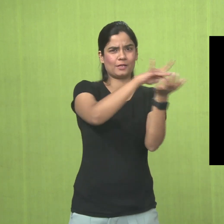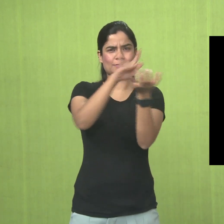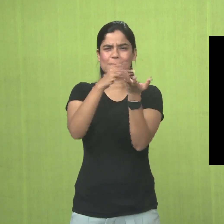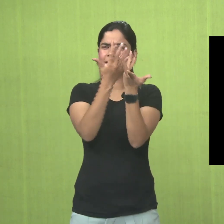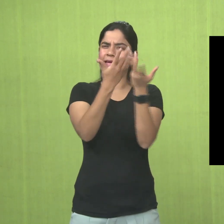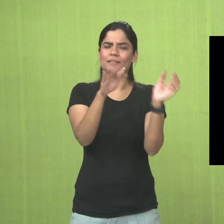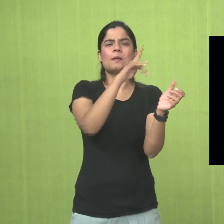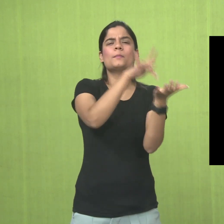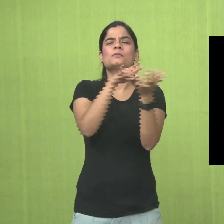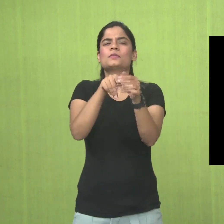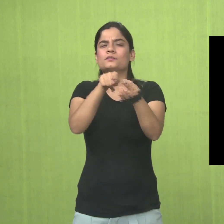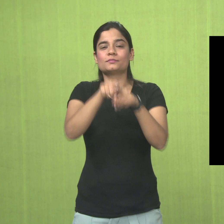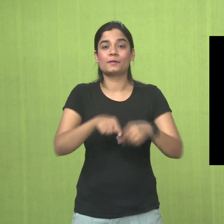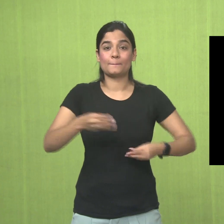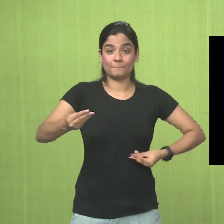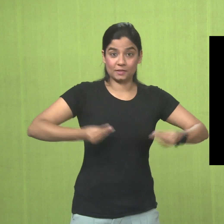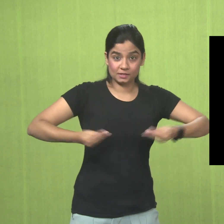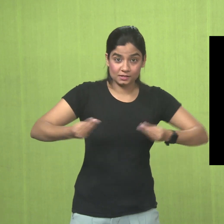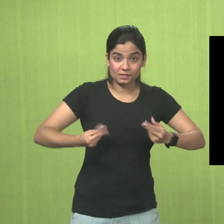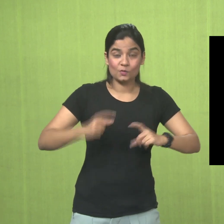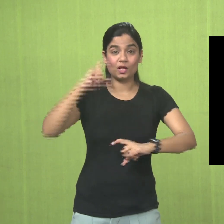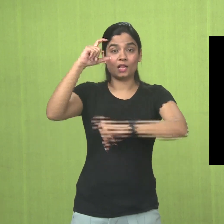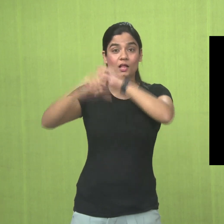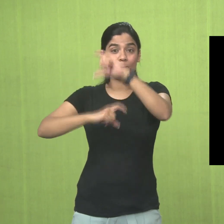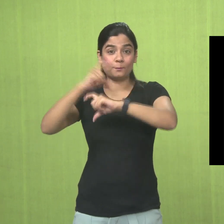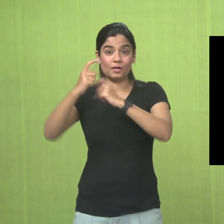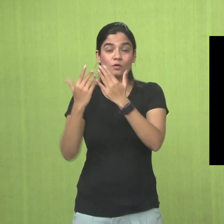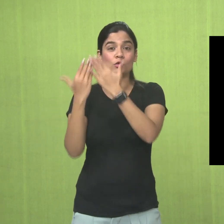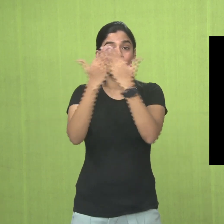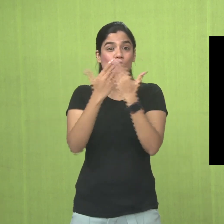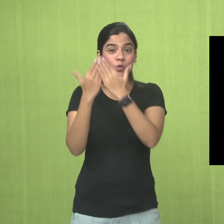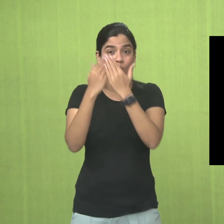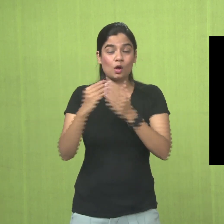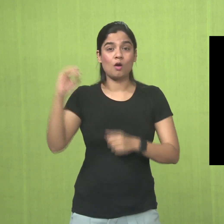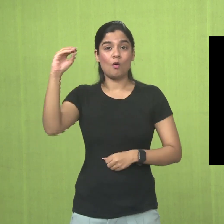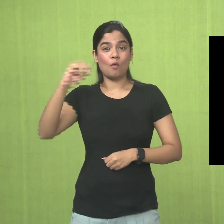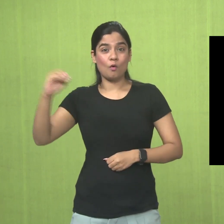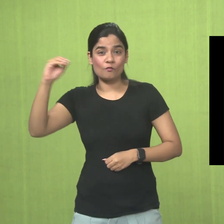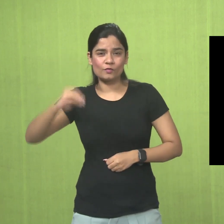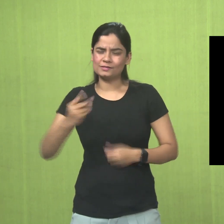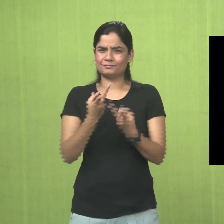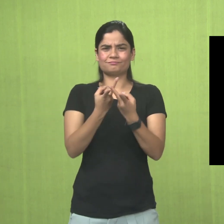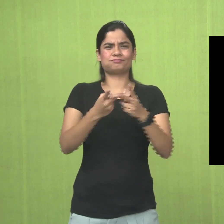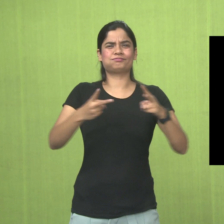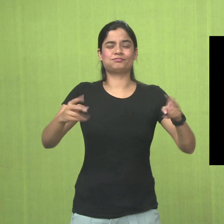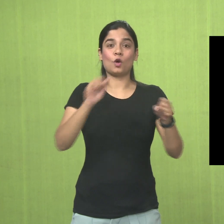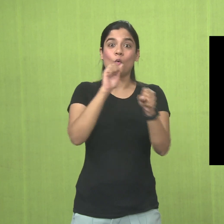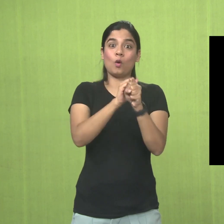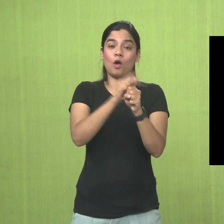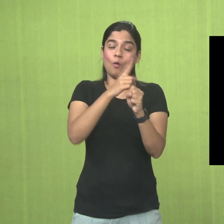Workplace ethics. For example, in business, in schools, in offices, etc. What are the ethics at workplace?